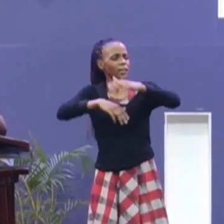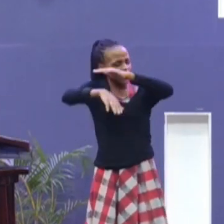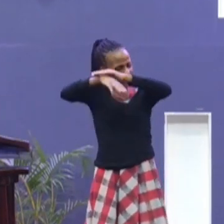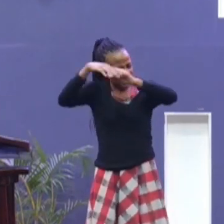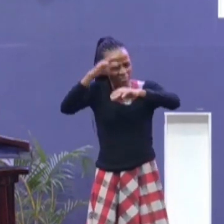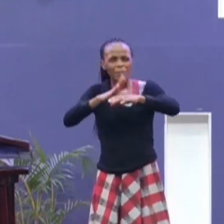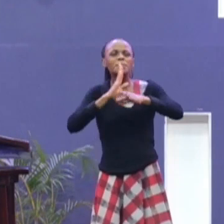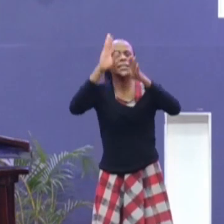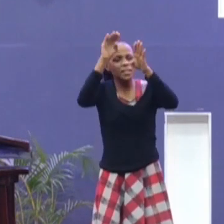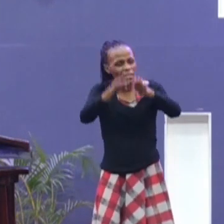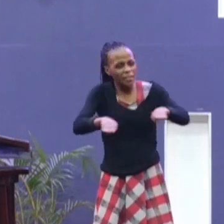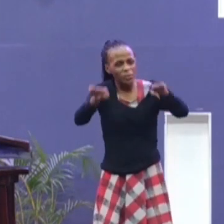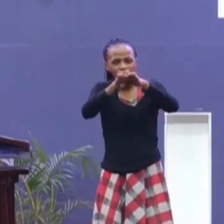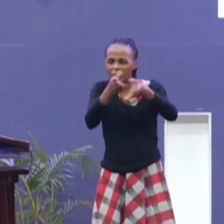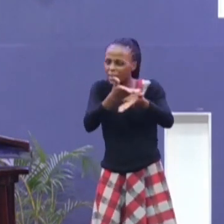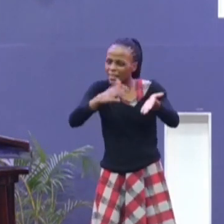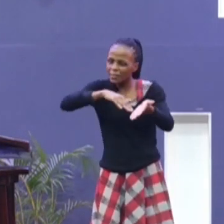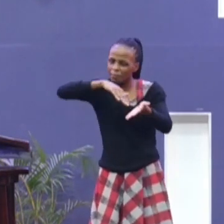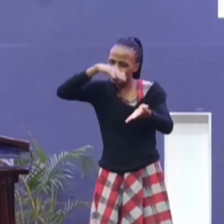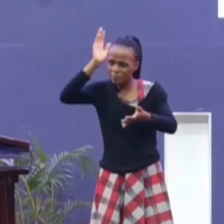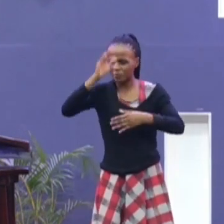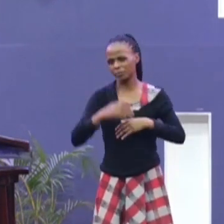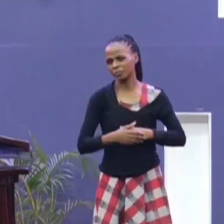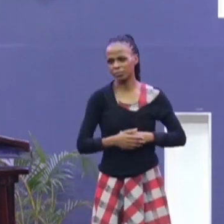longer. Temwefananyirizanga nate.